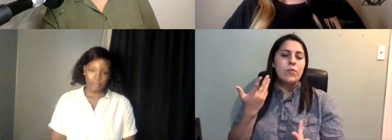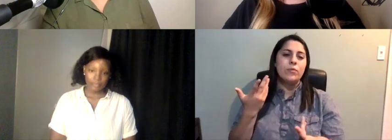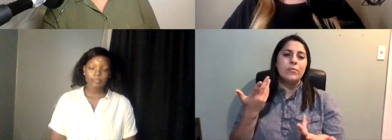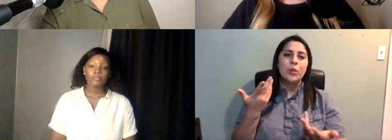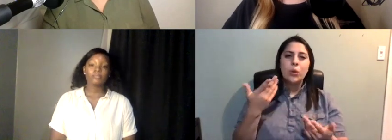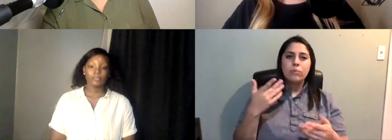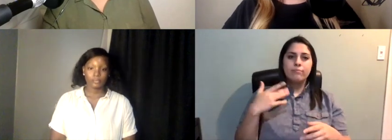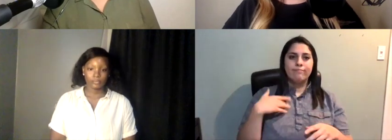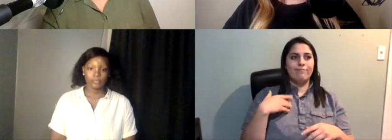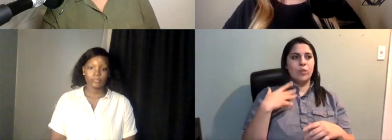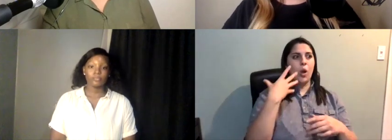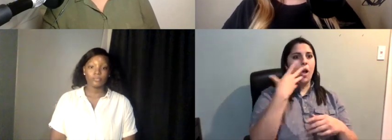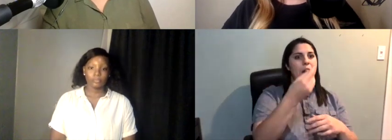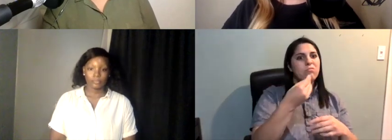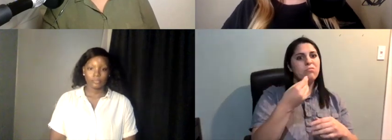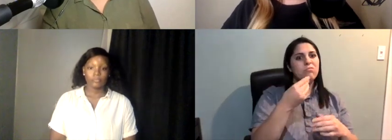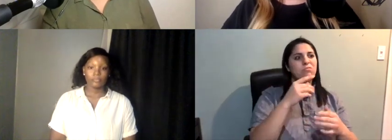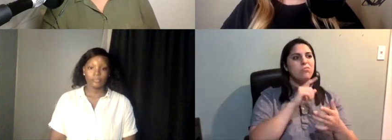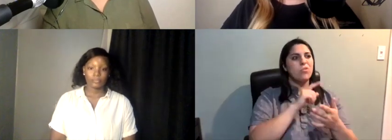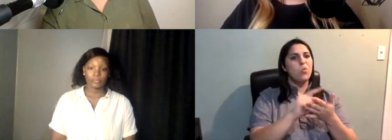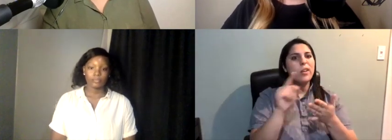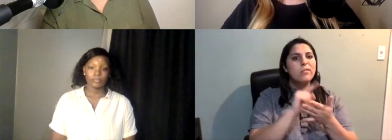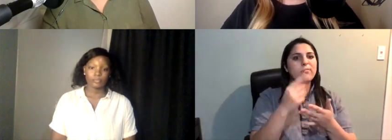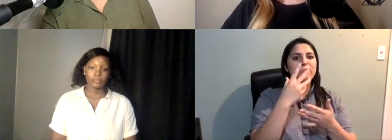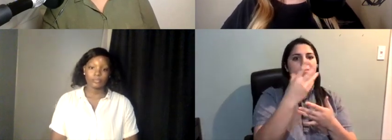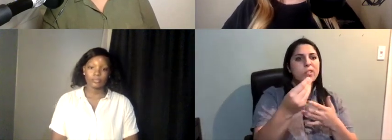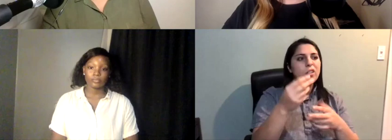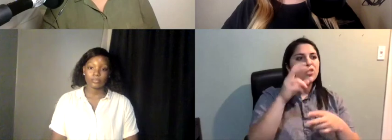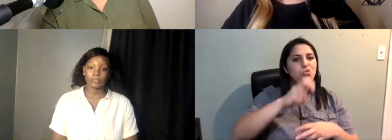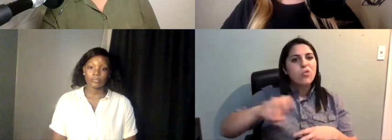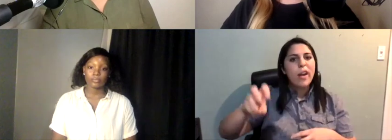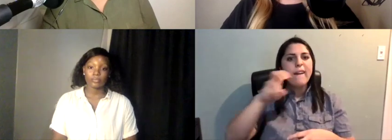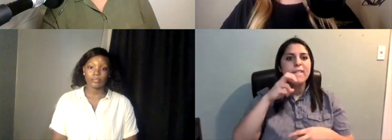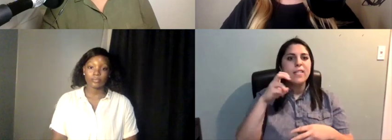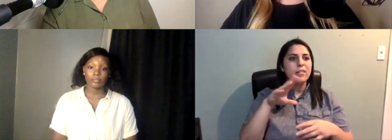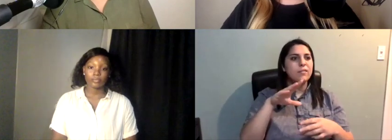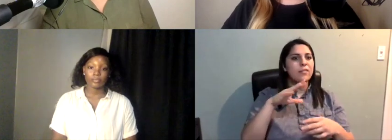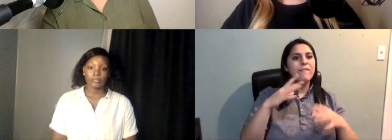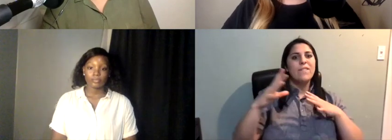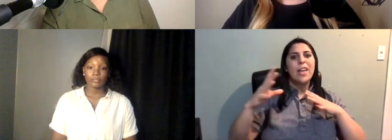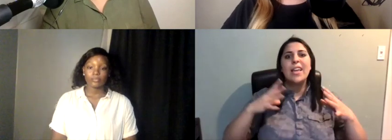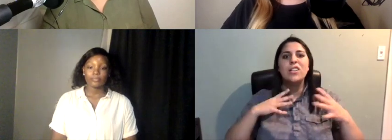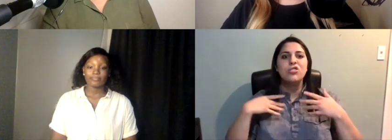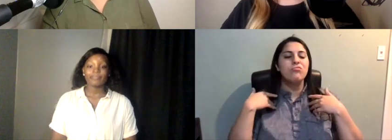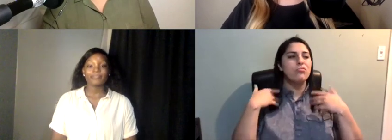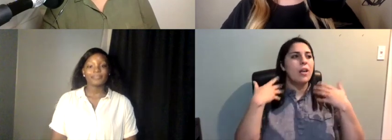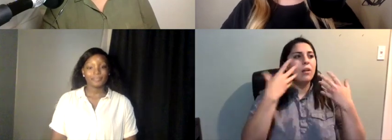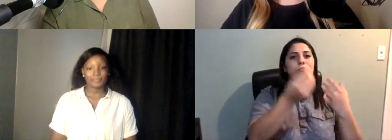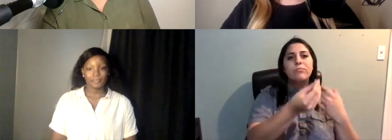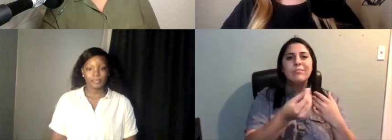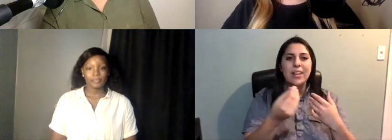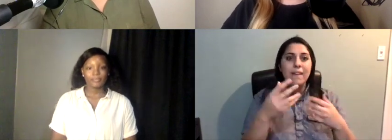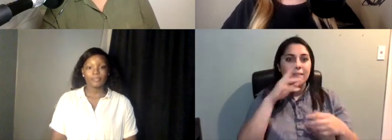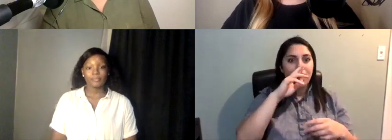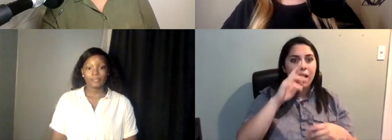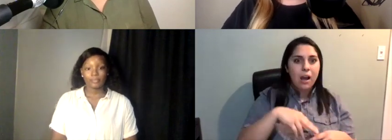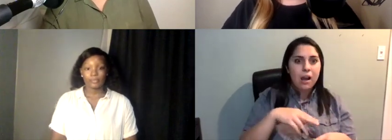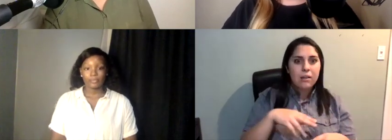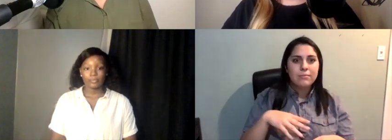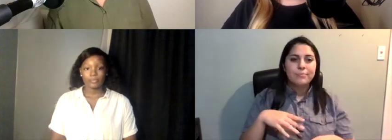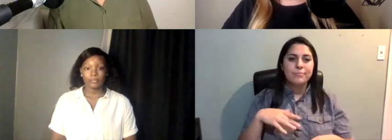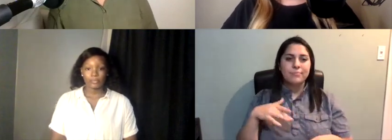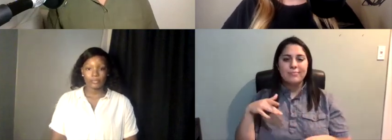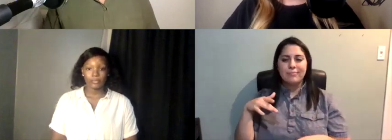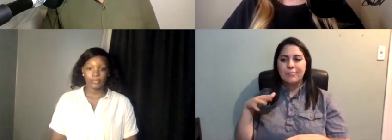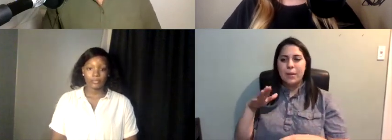going out and the traveling and the trips and all the things that I was doing that were fun and that my job was, you know, giving me the